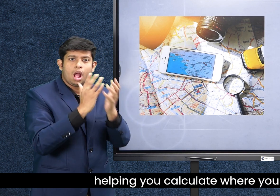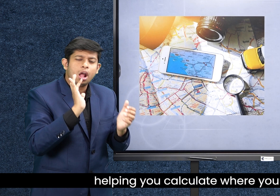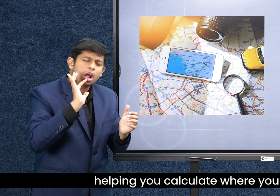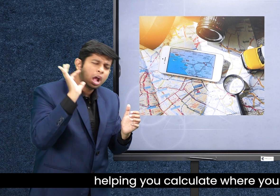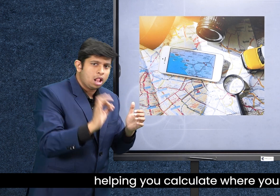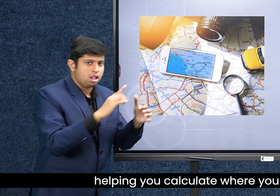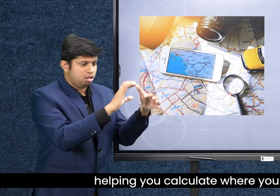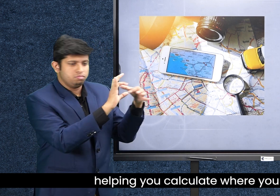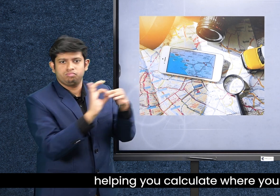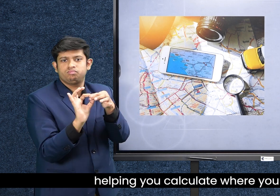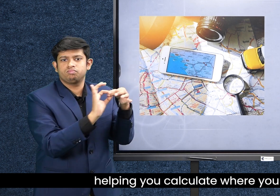go.